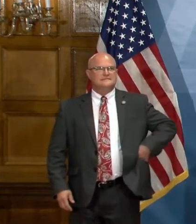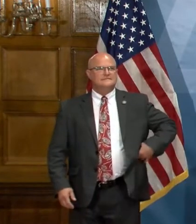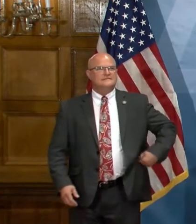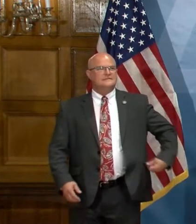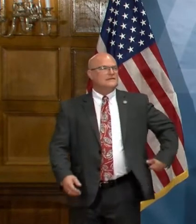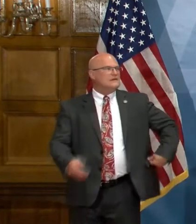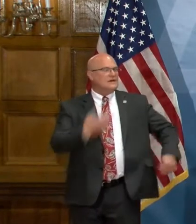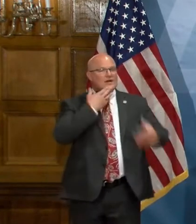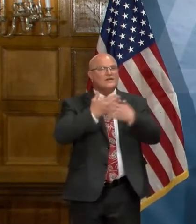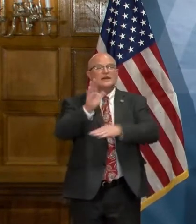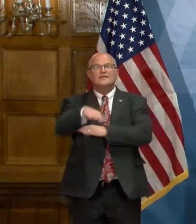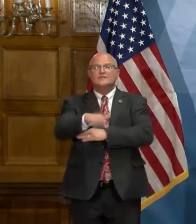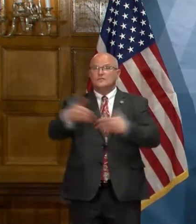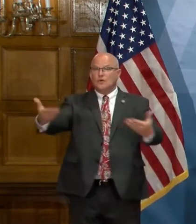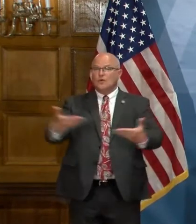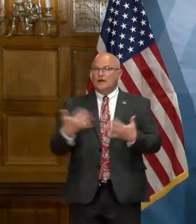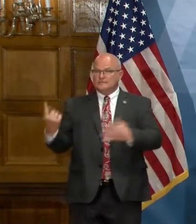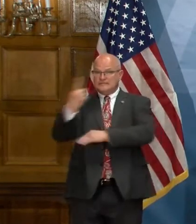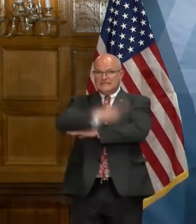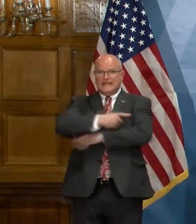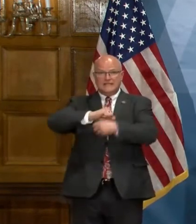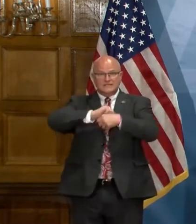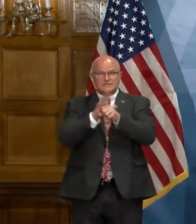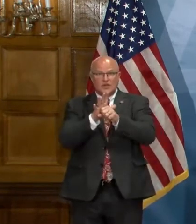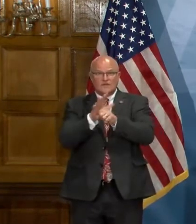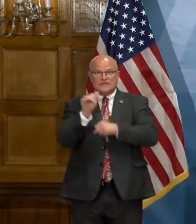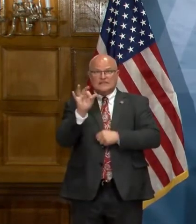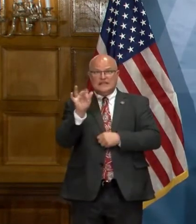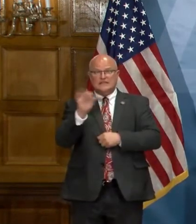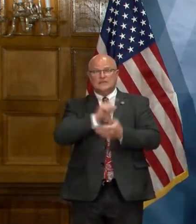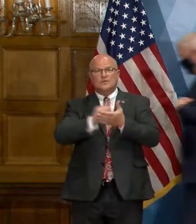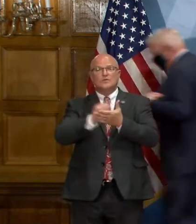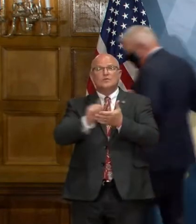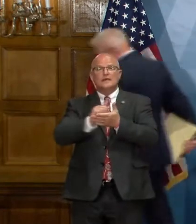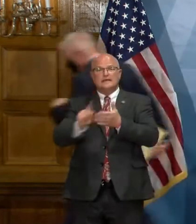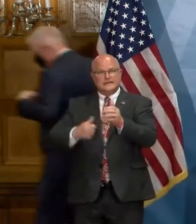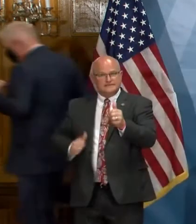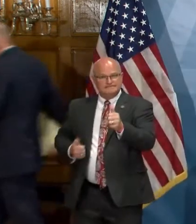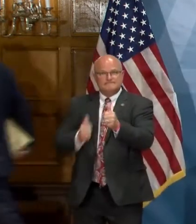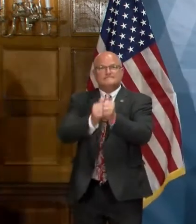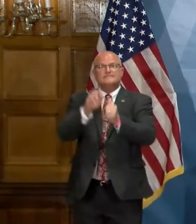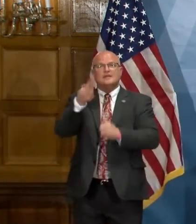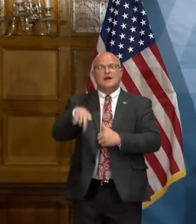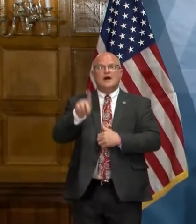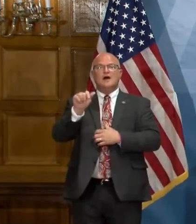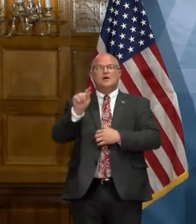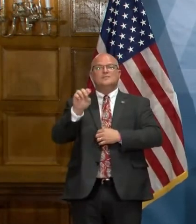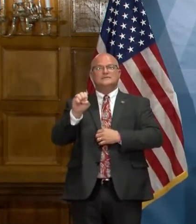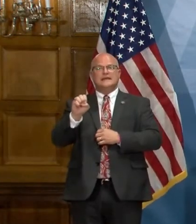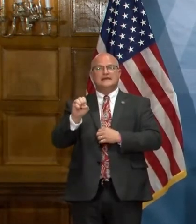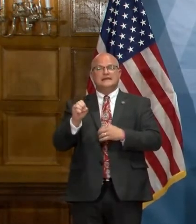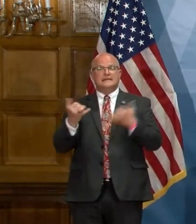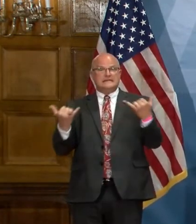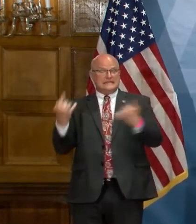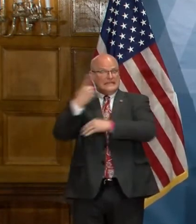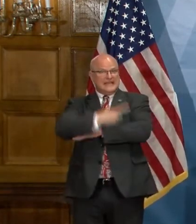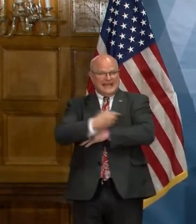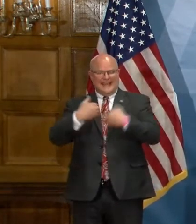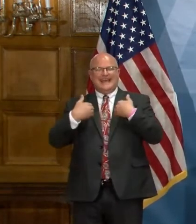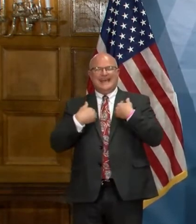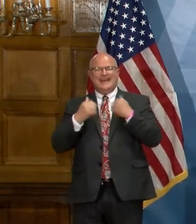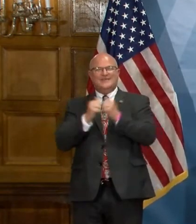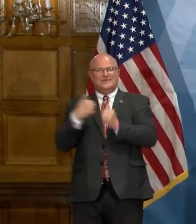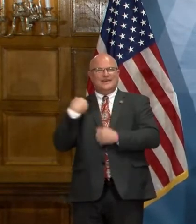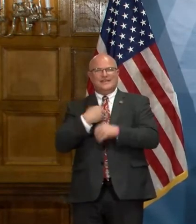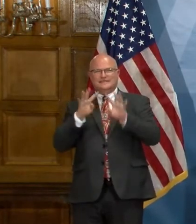Good afternoon and welcome to today's COVID-19 weekly update. I'm pleased to be joined as usual